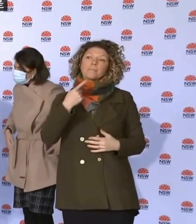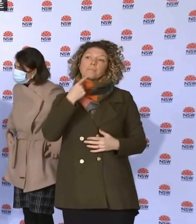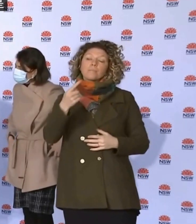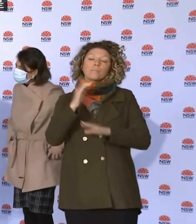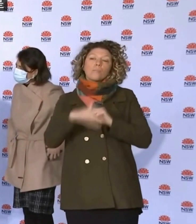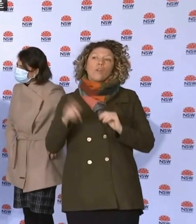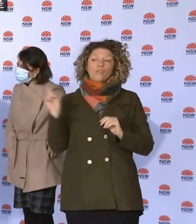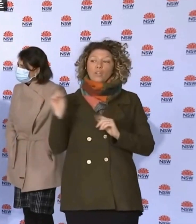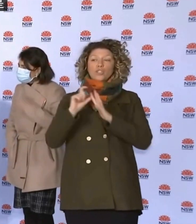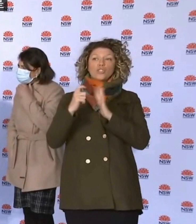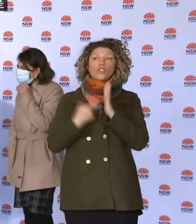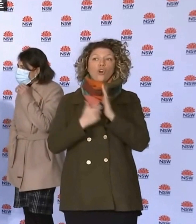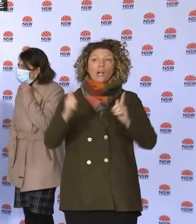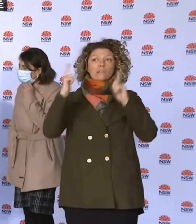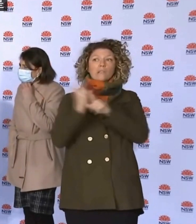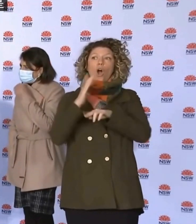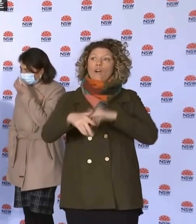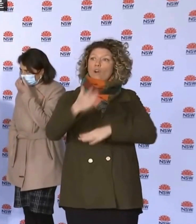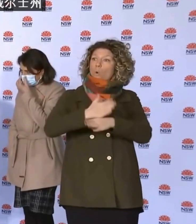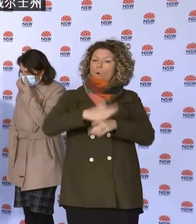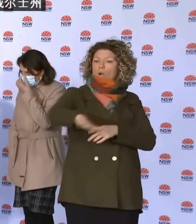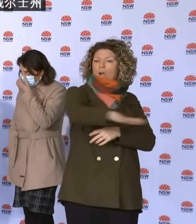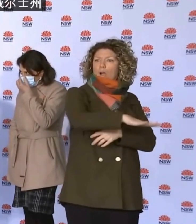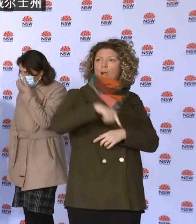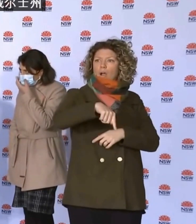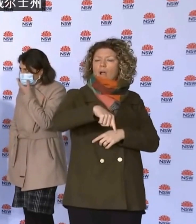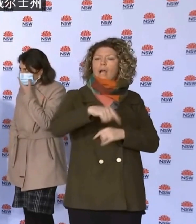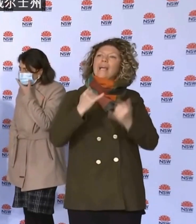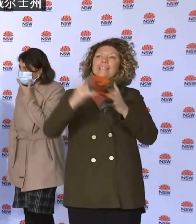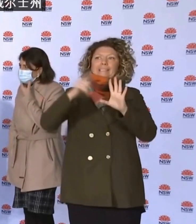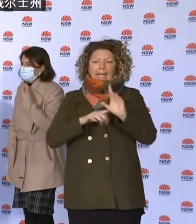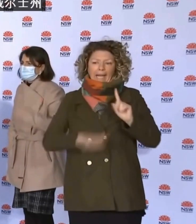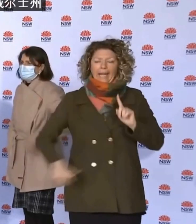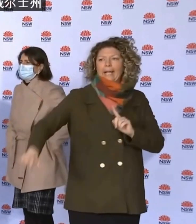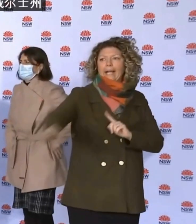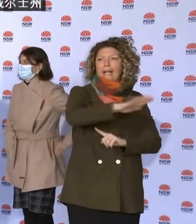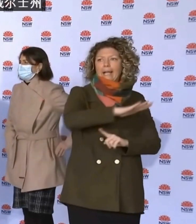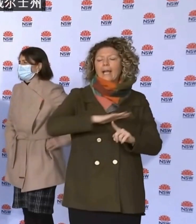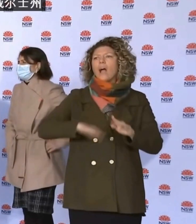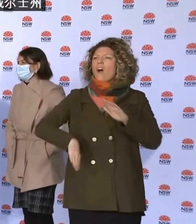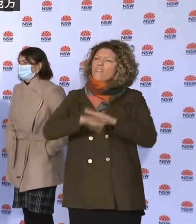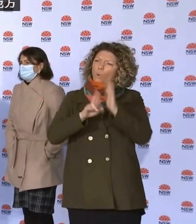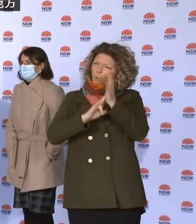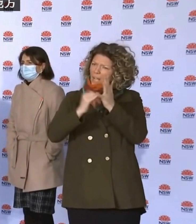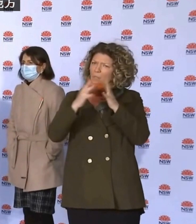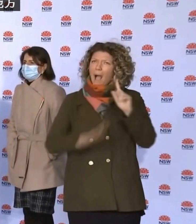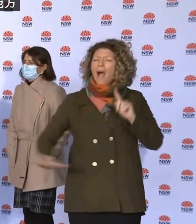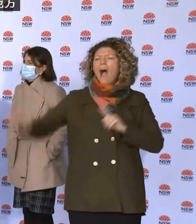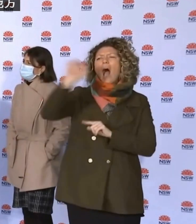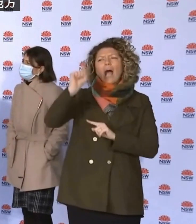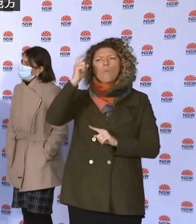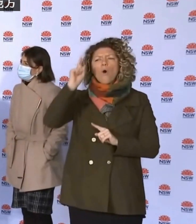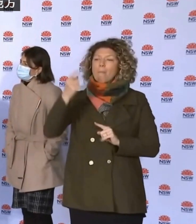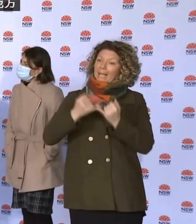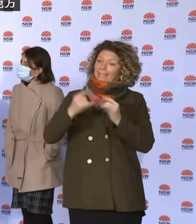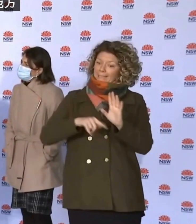that Dr. Chant is primarily concerned about, which is Greater Sydney, obviously concerned about the whole of New South Wales, but Greater Sydney is